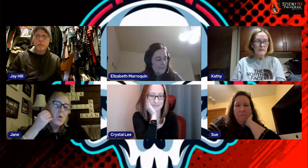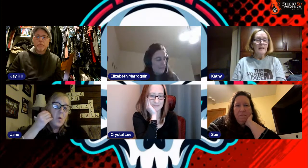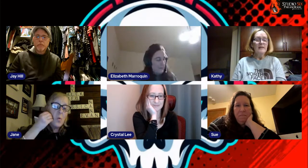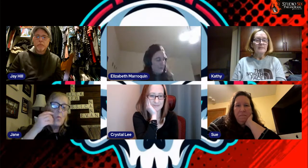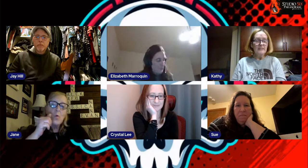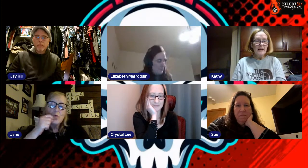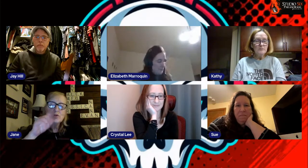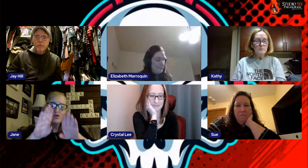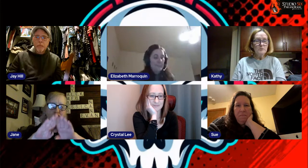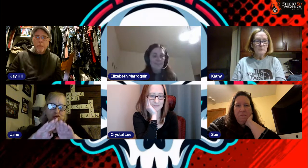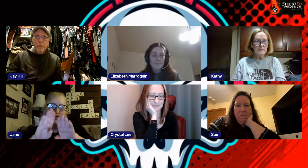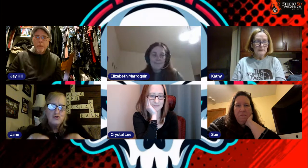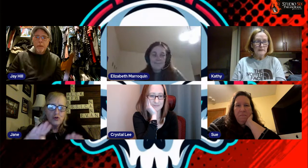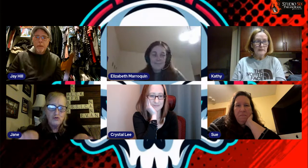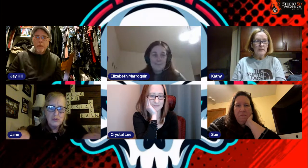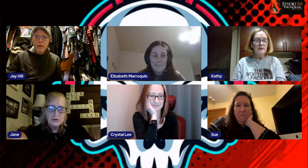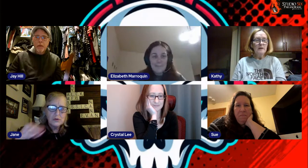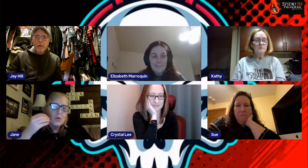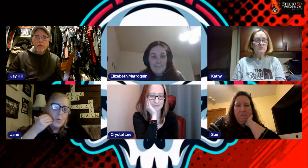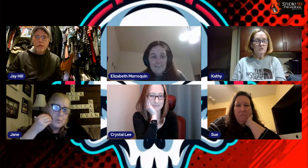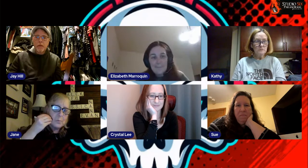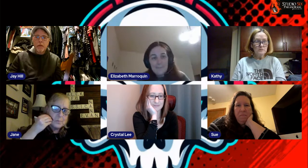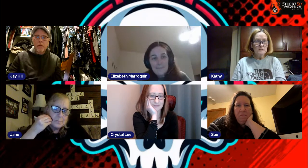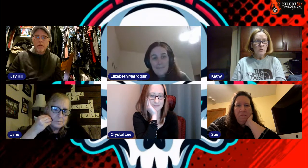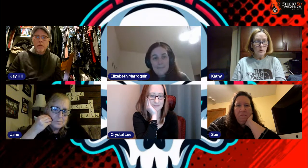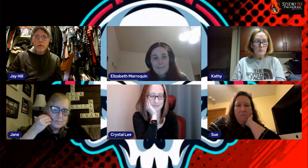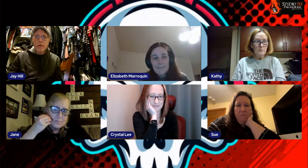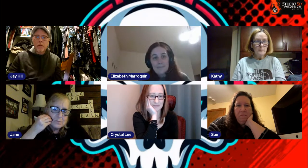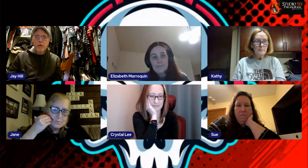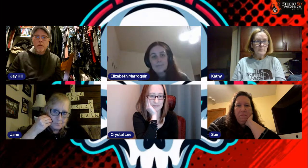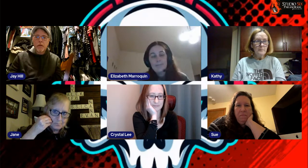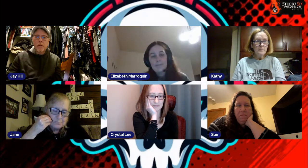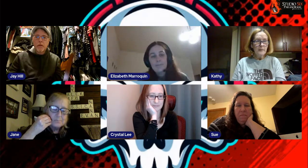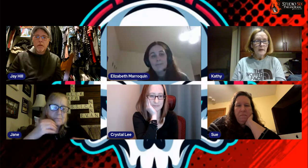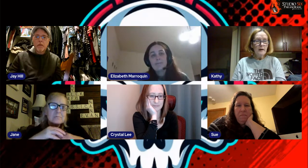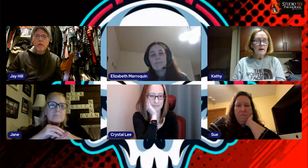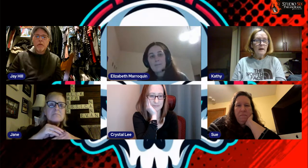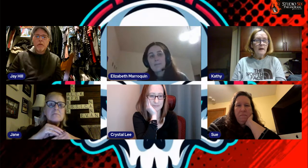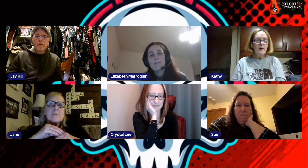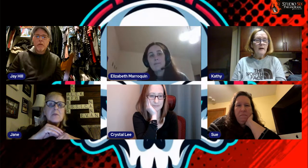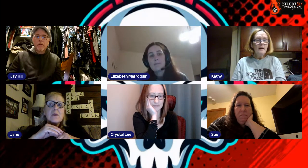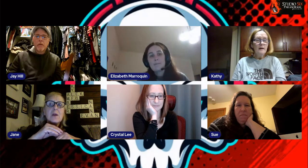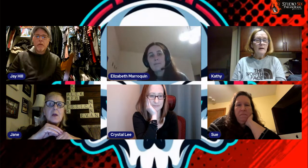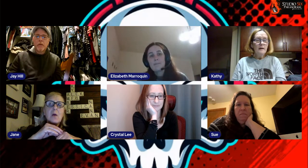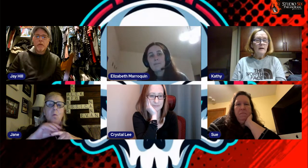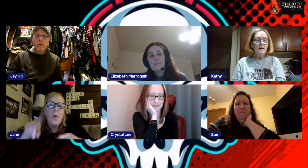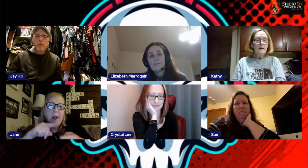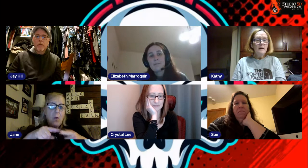foster. The last home she was in, it was a children's home.